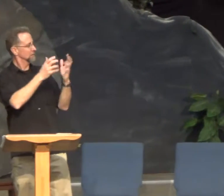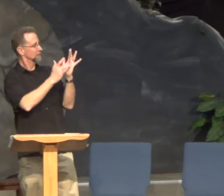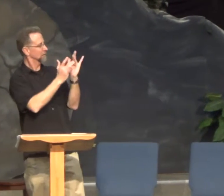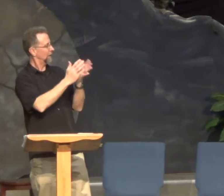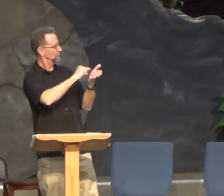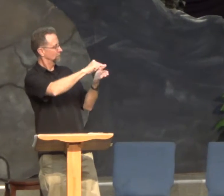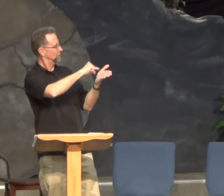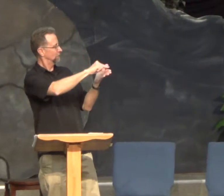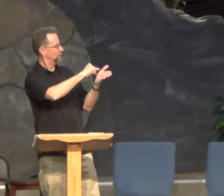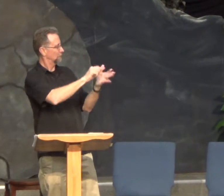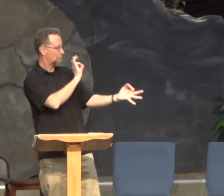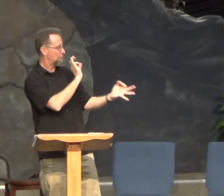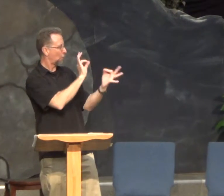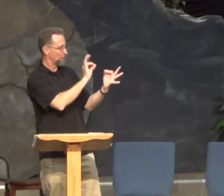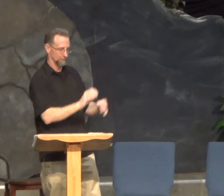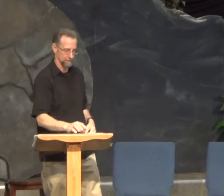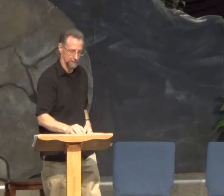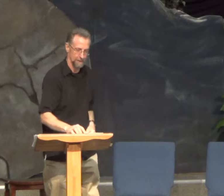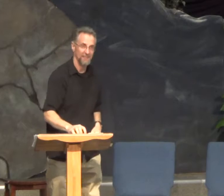We see it comes together with the scripture. Perfect.